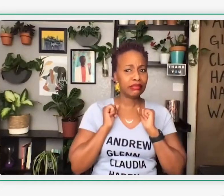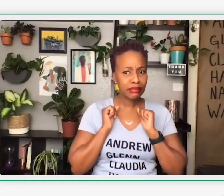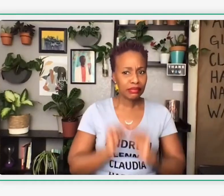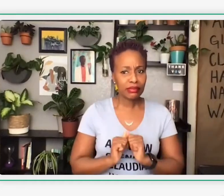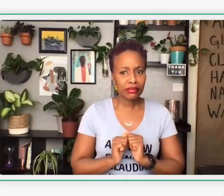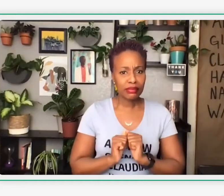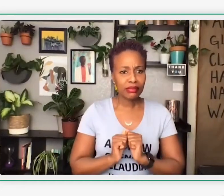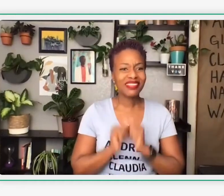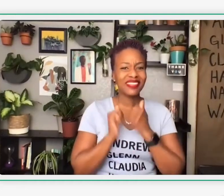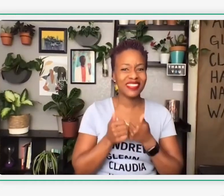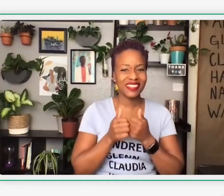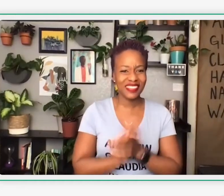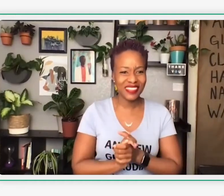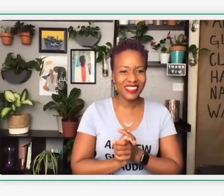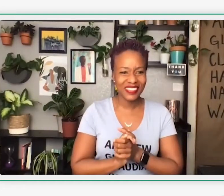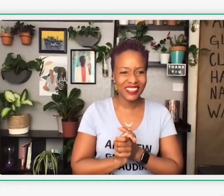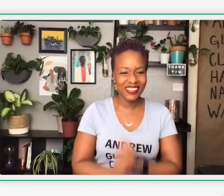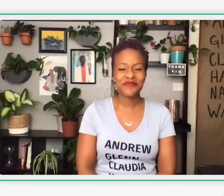Oh, can we actually